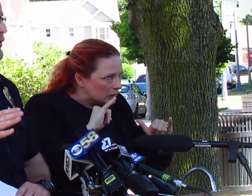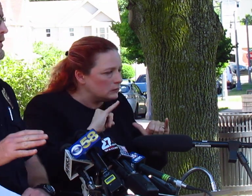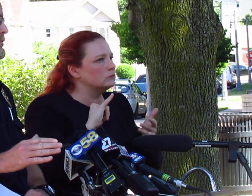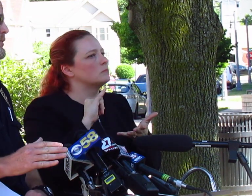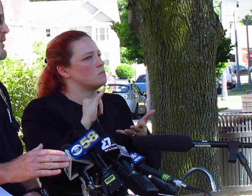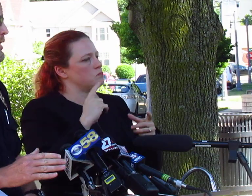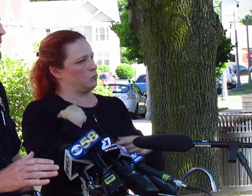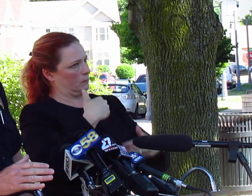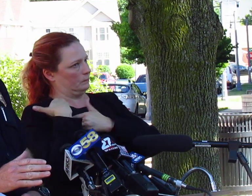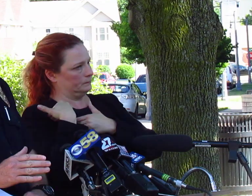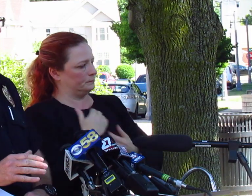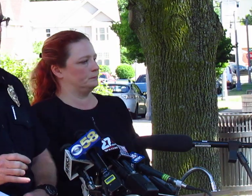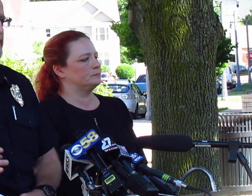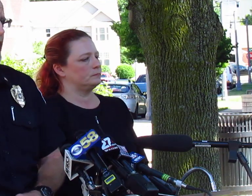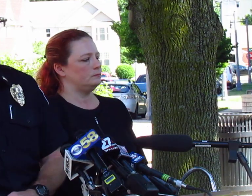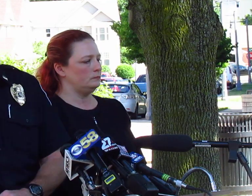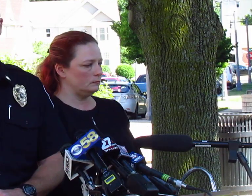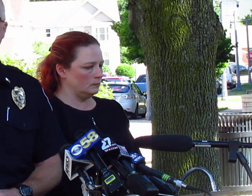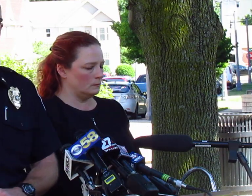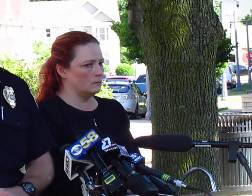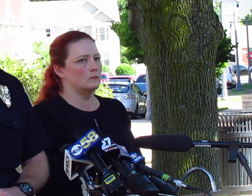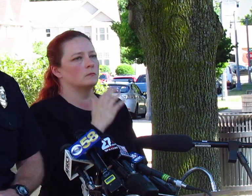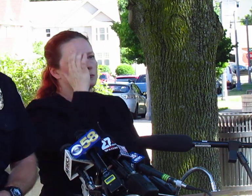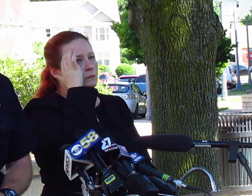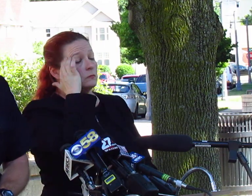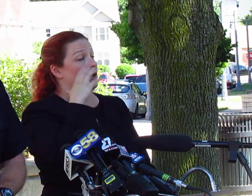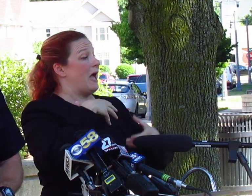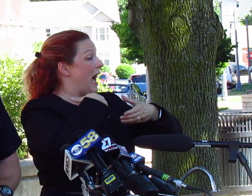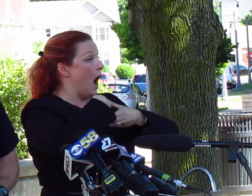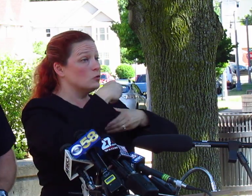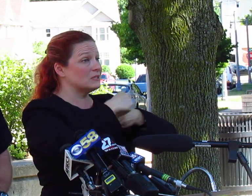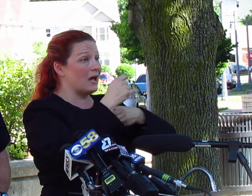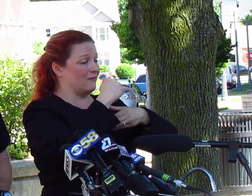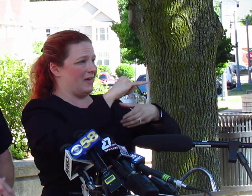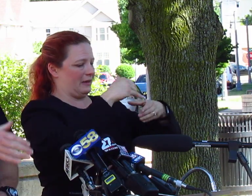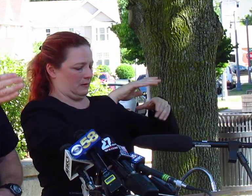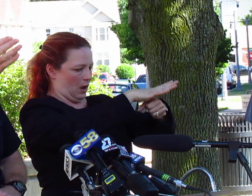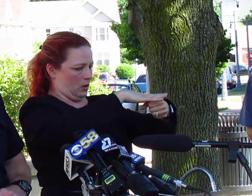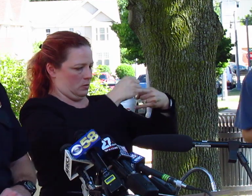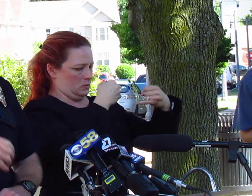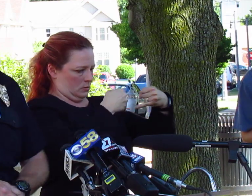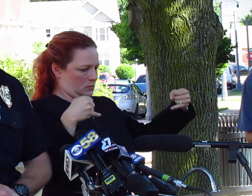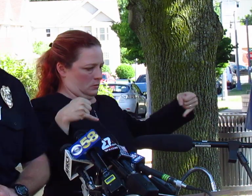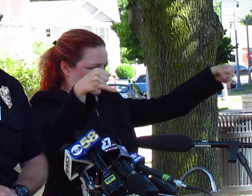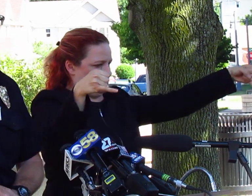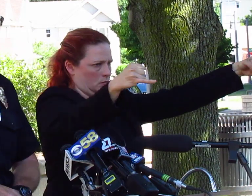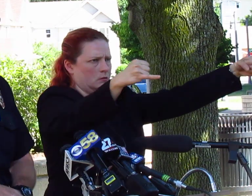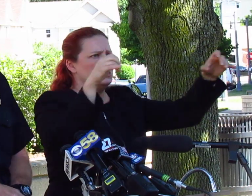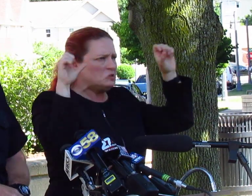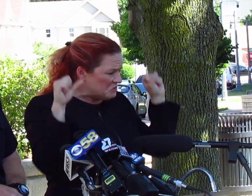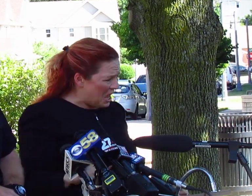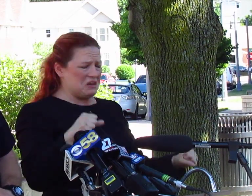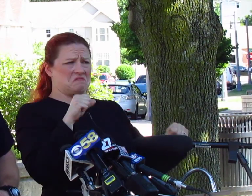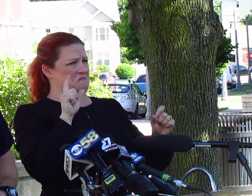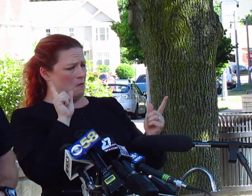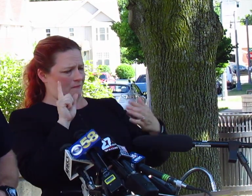Outside that secure perimeter area is fine for anybody to go up to. You can go right up to the fence. Businesses that are outside that fenced